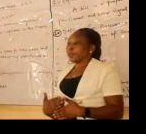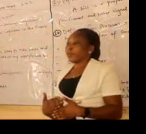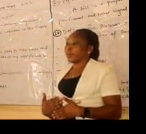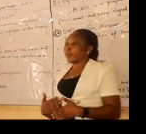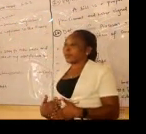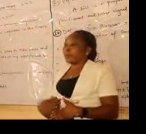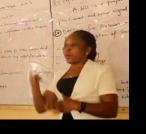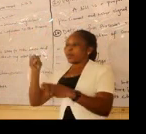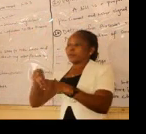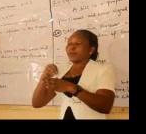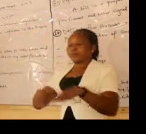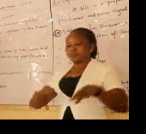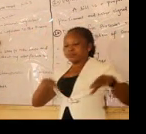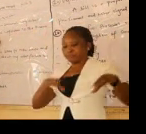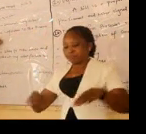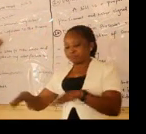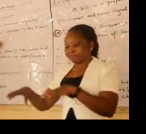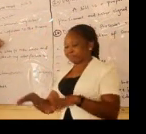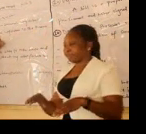or act